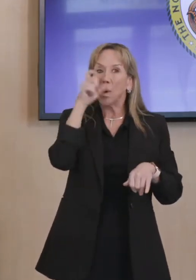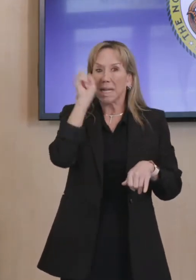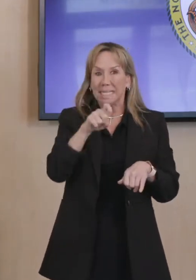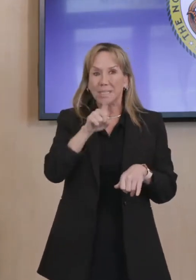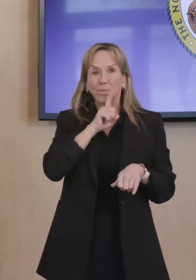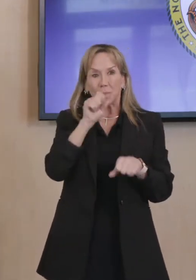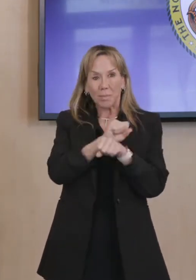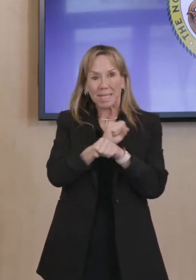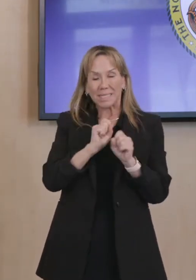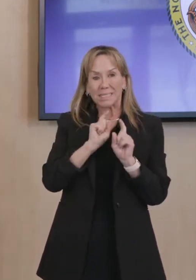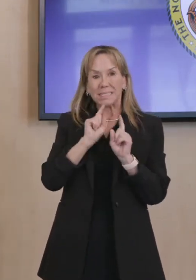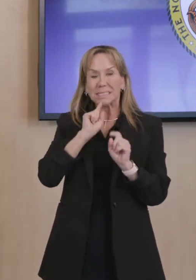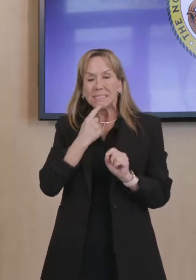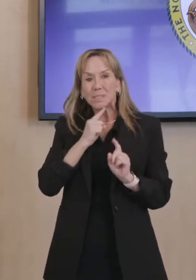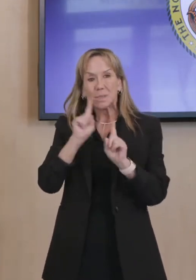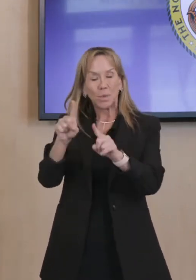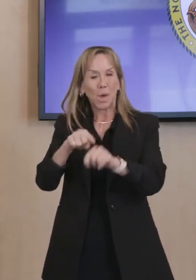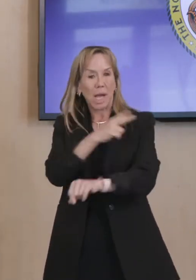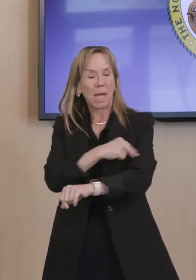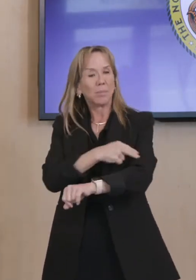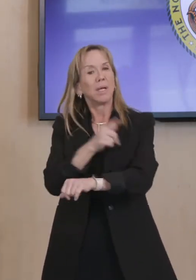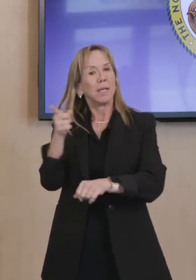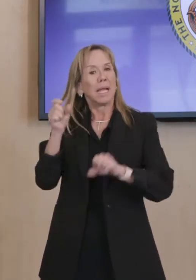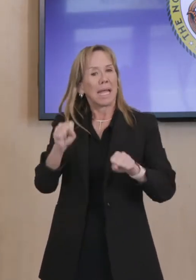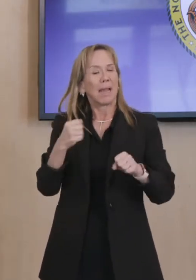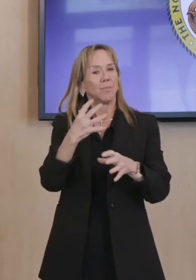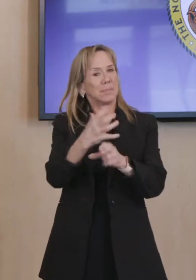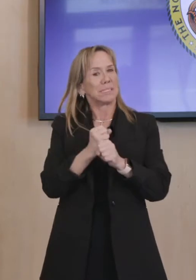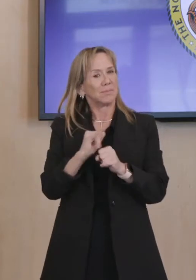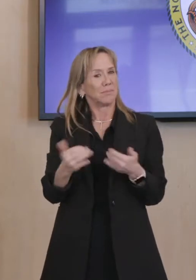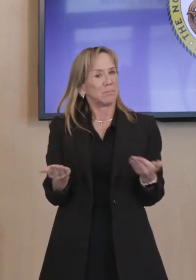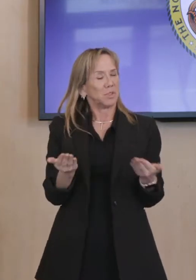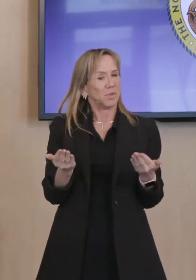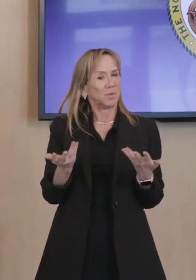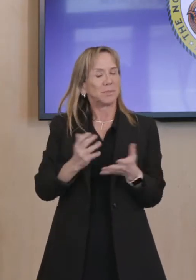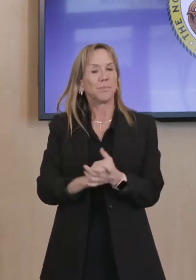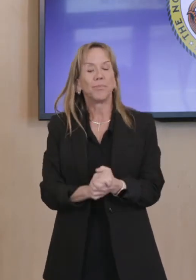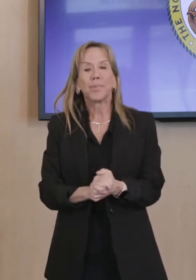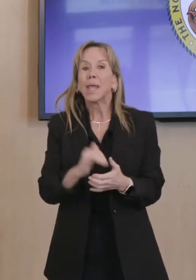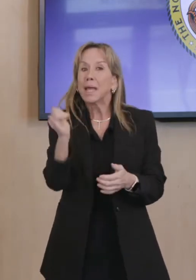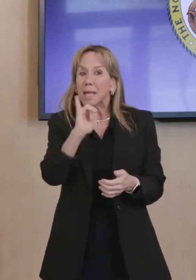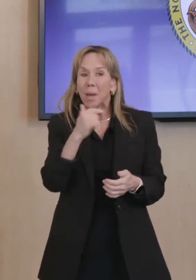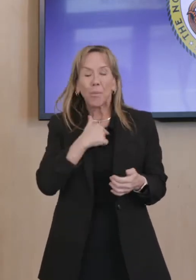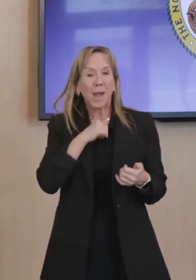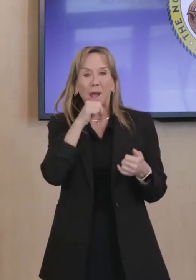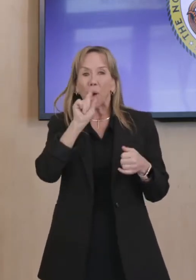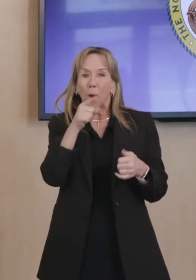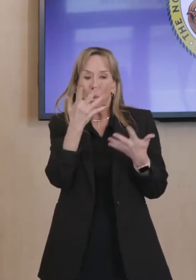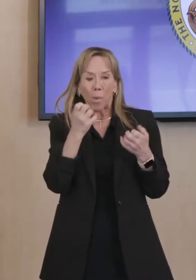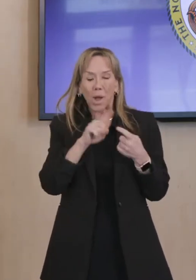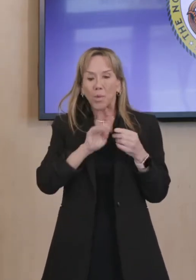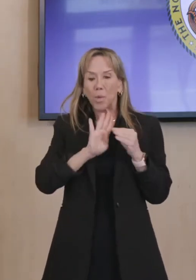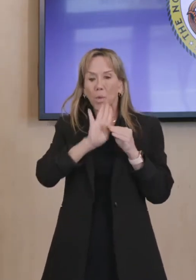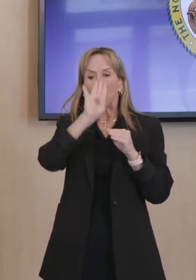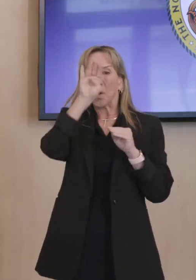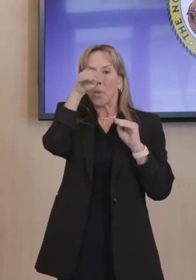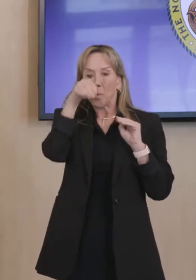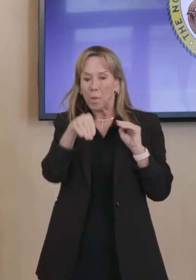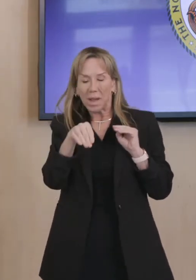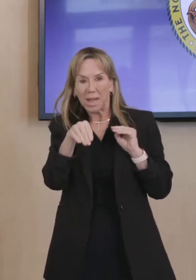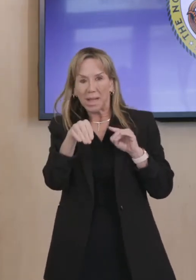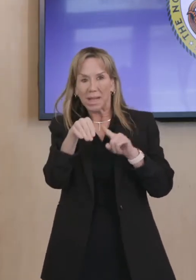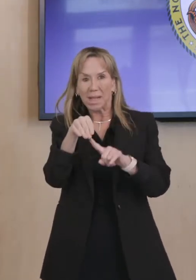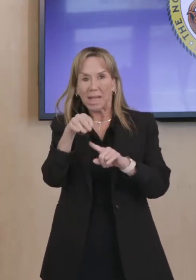that. And a second key component of our strategy and our effort is not just flattening the curve, but it is raising the